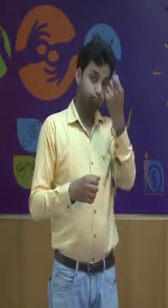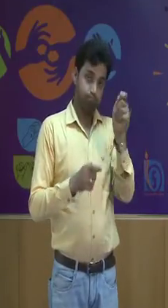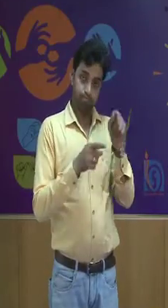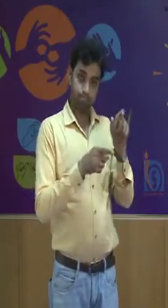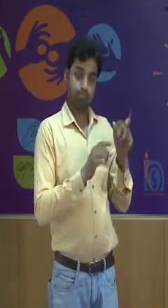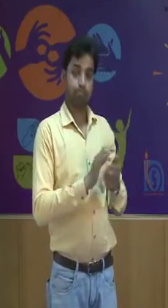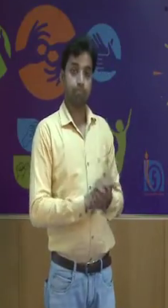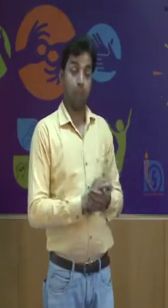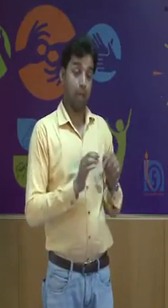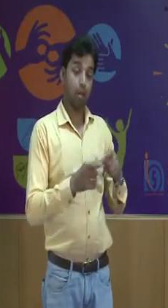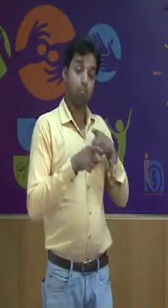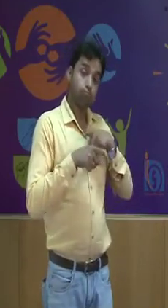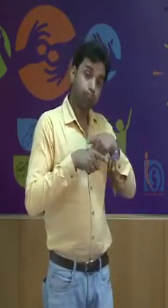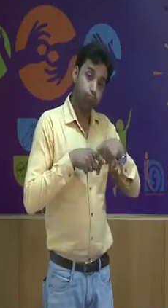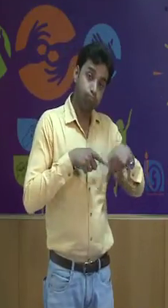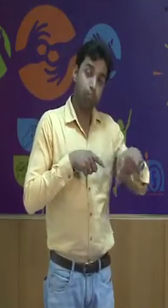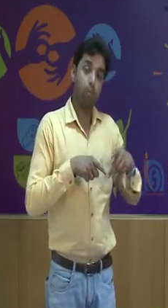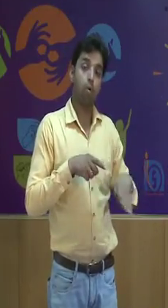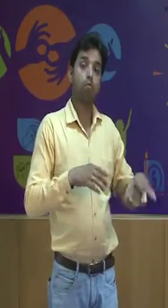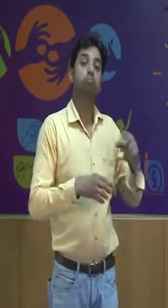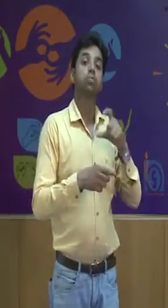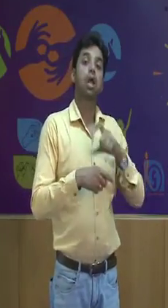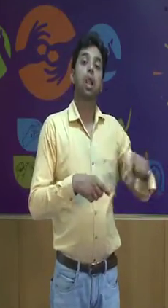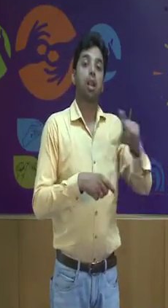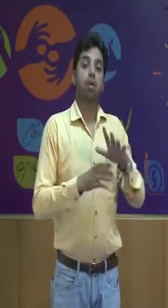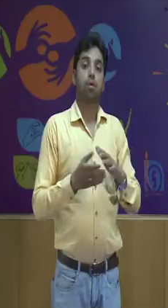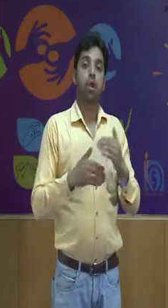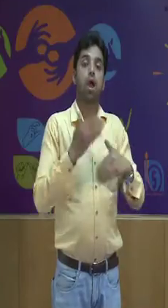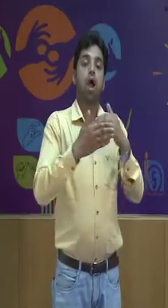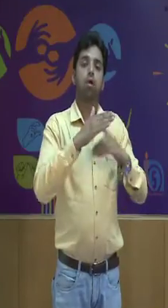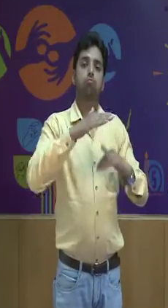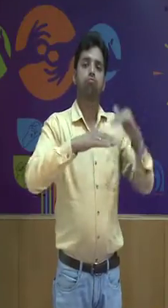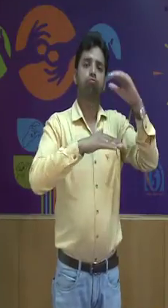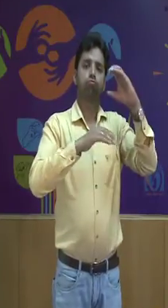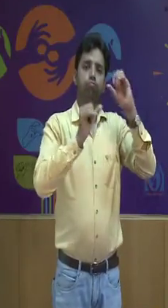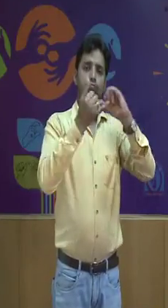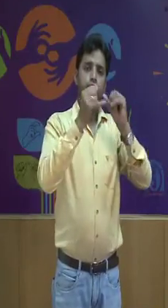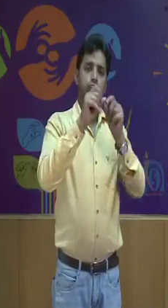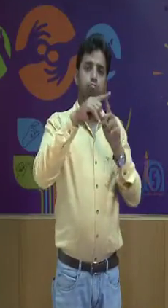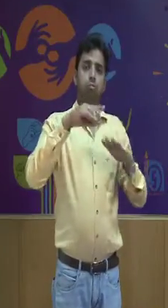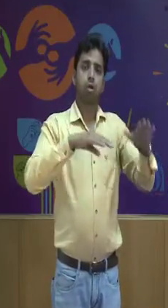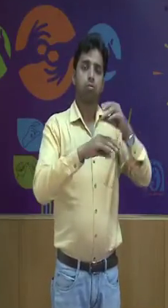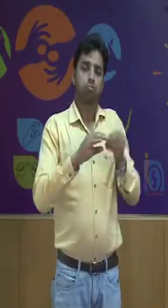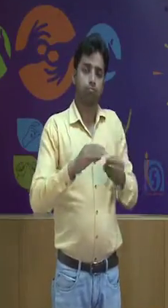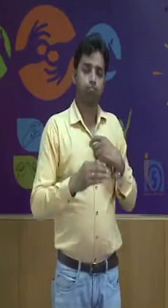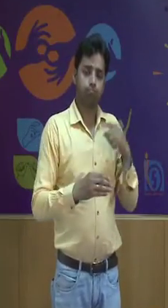This process of claiming high caste origin was done to increase the respect